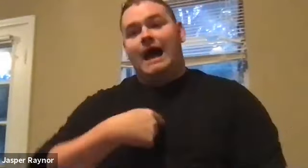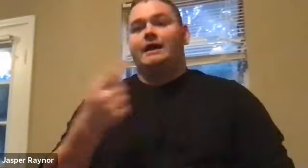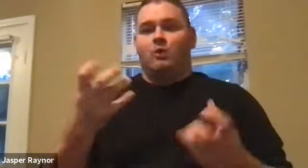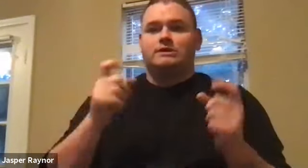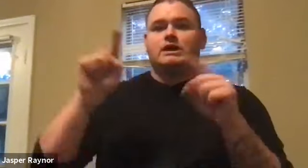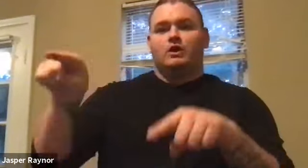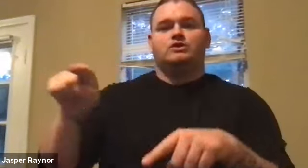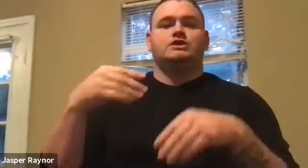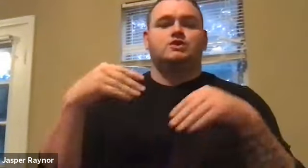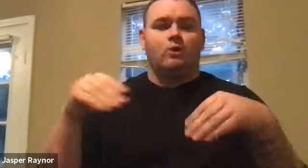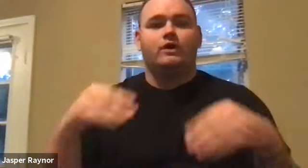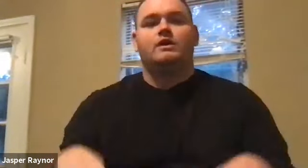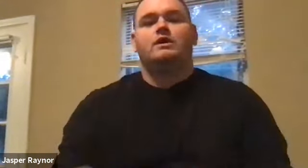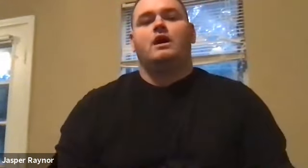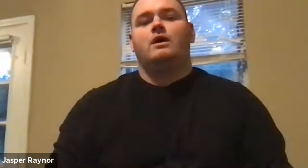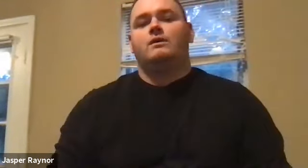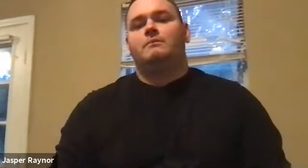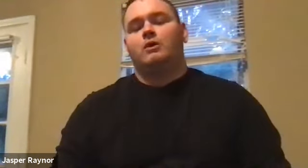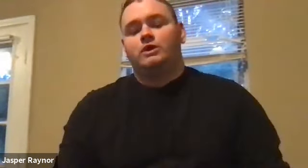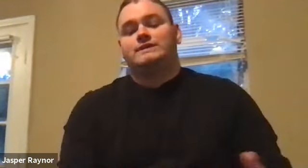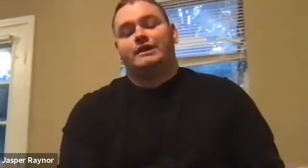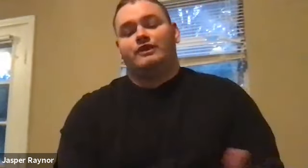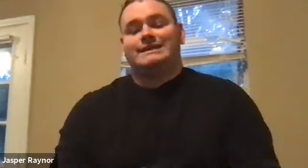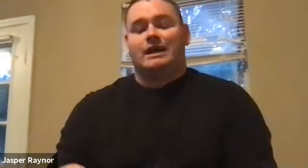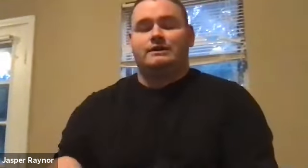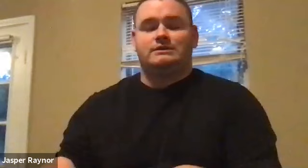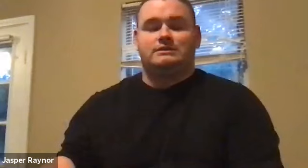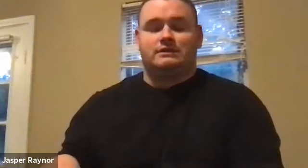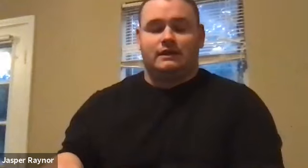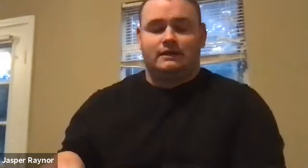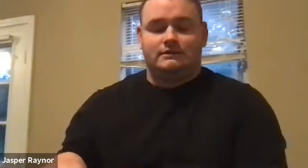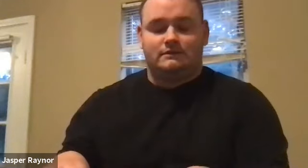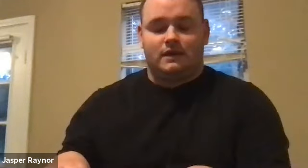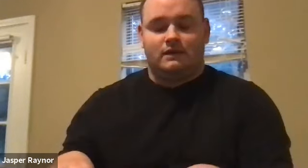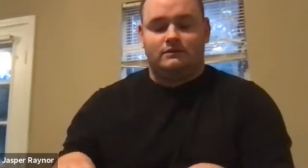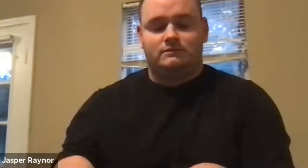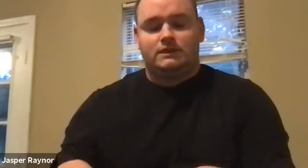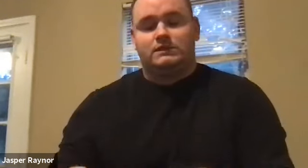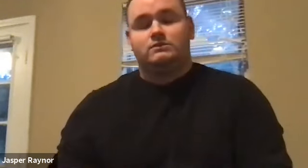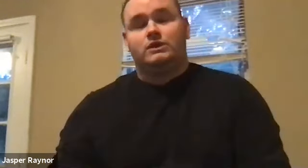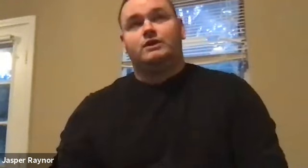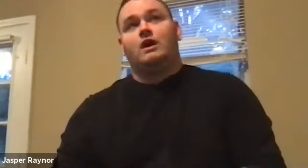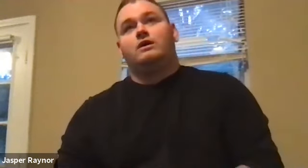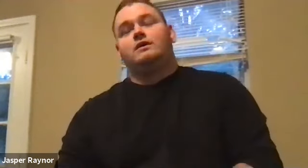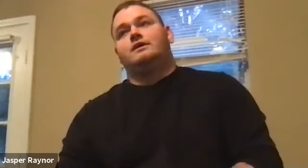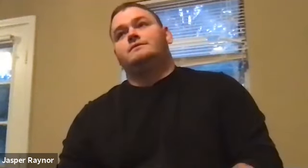I want to go to the store. But when you see it written down in what you call